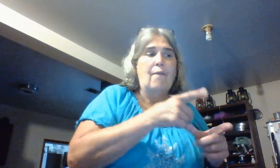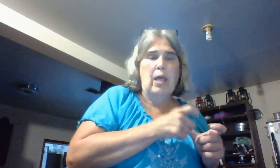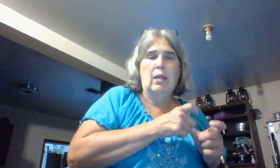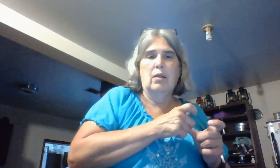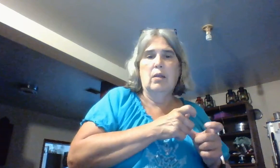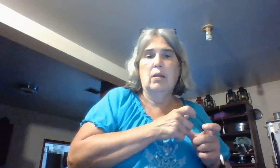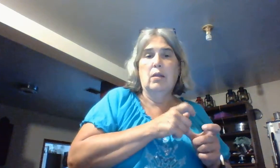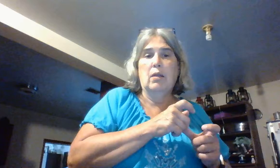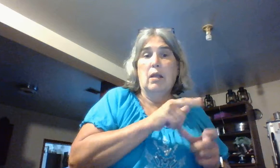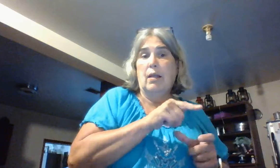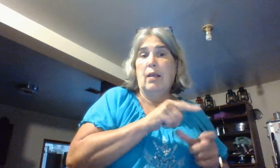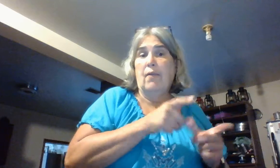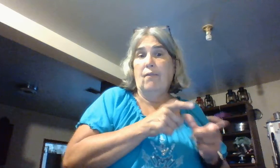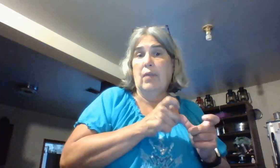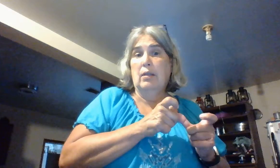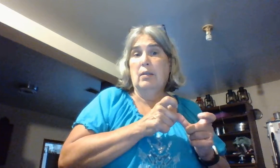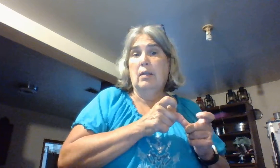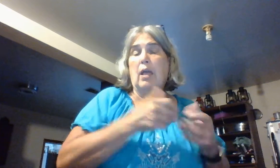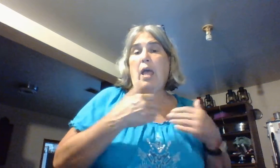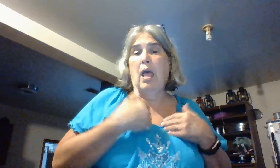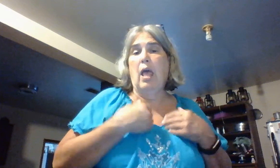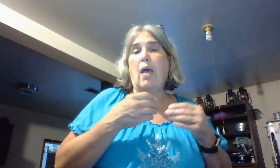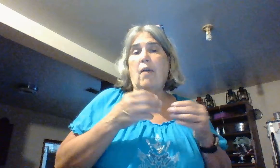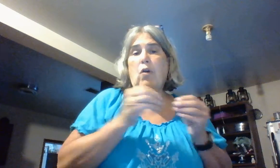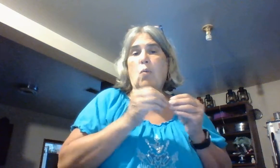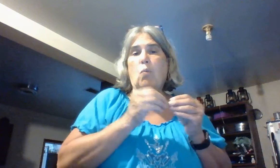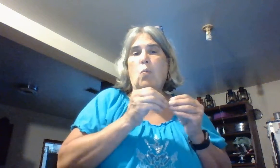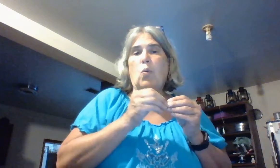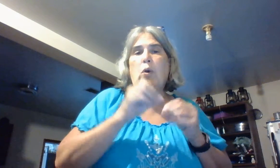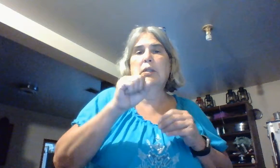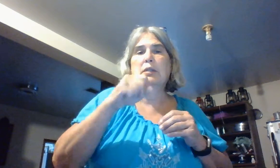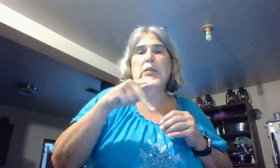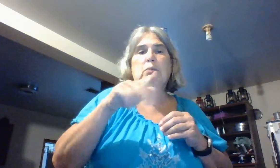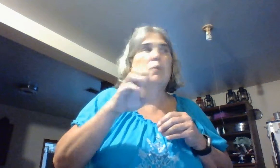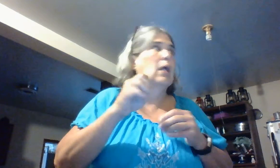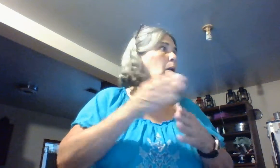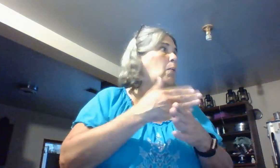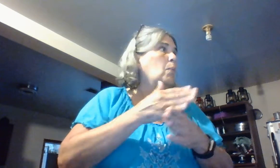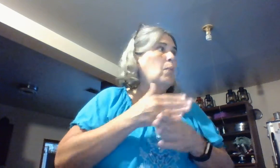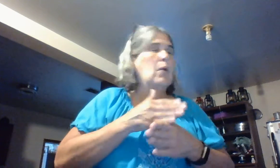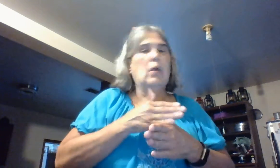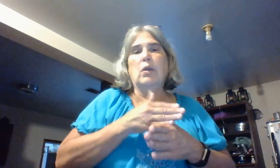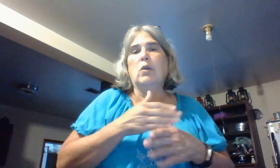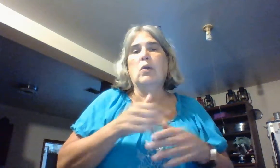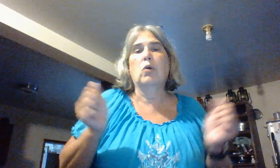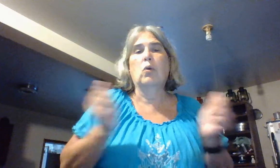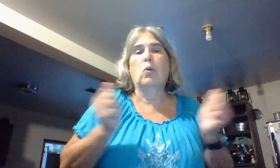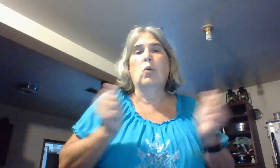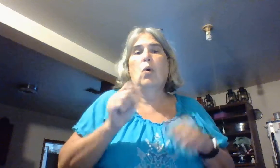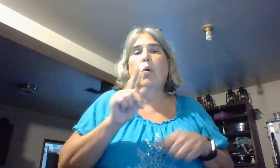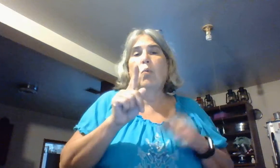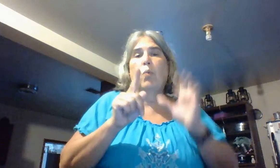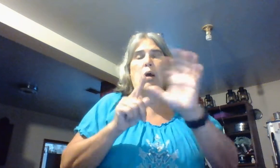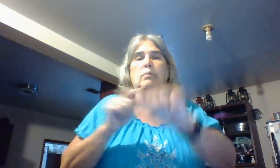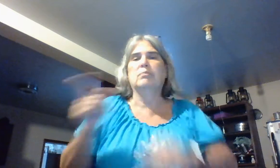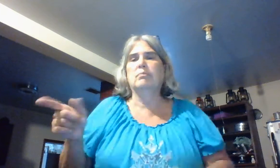ones moving quickly have more space between the molecules. The cold ones are usually kind of bunched up.